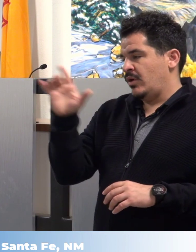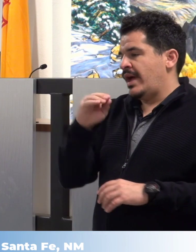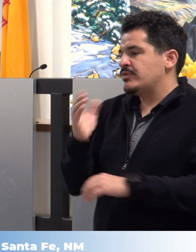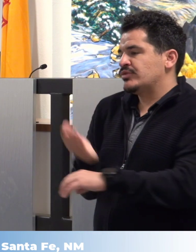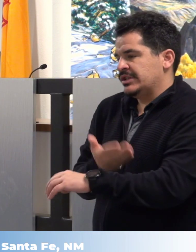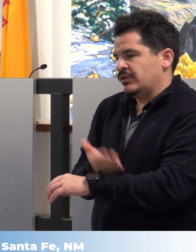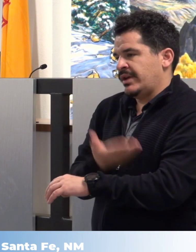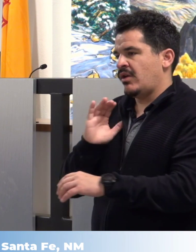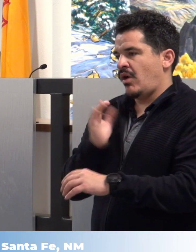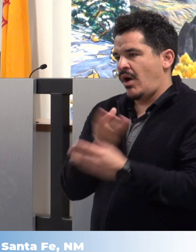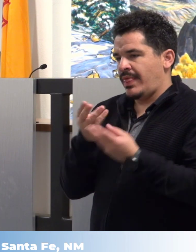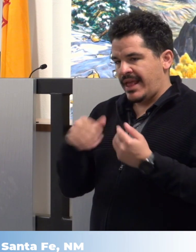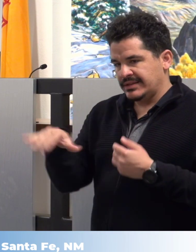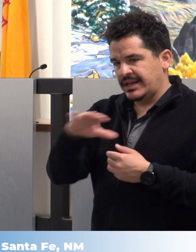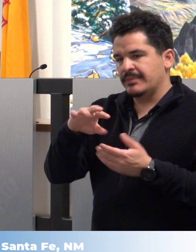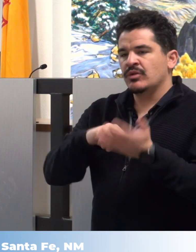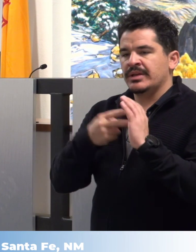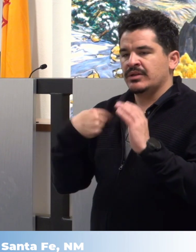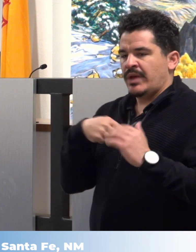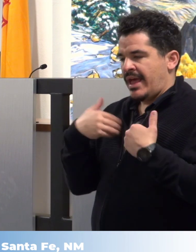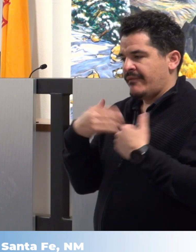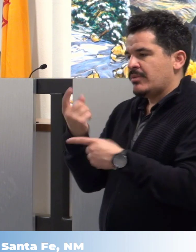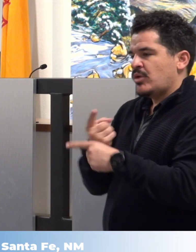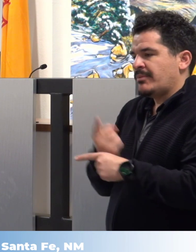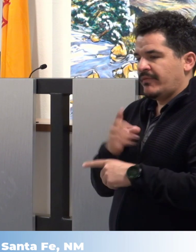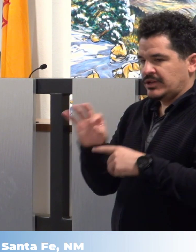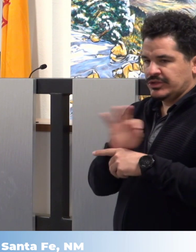so that we get proper landscape function again.